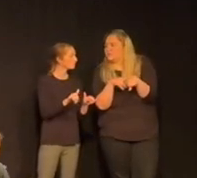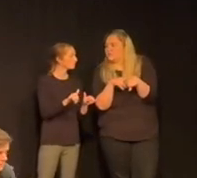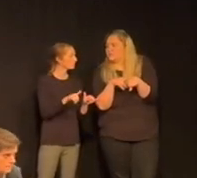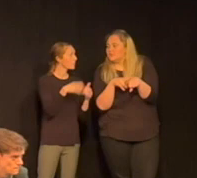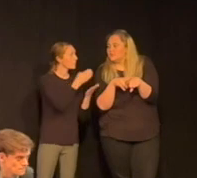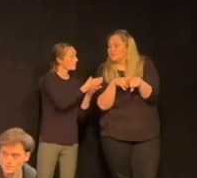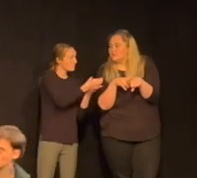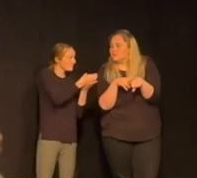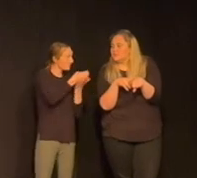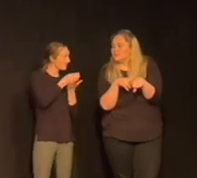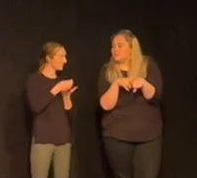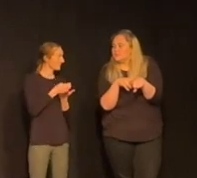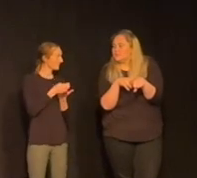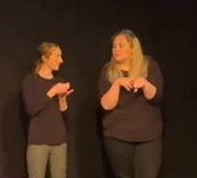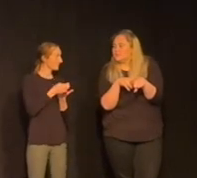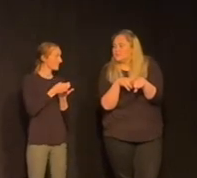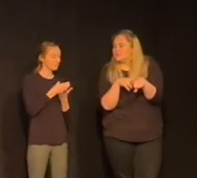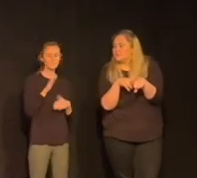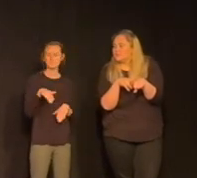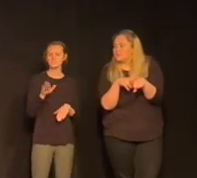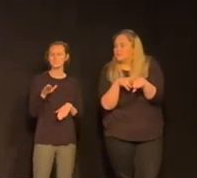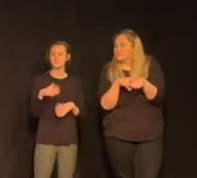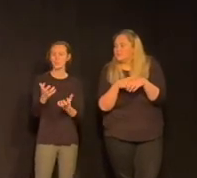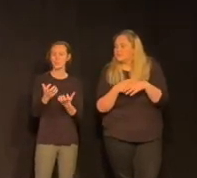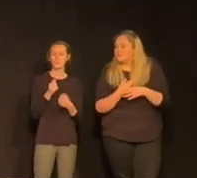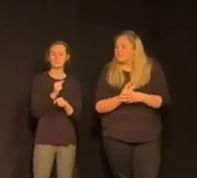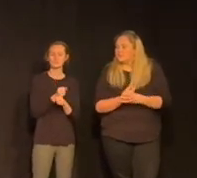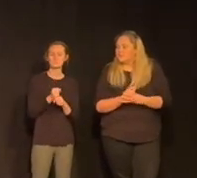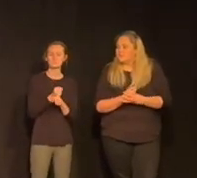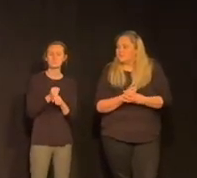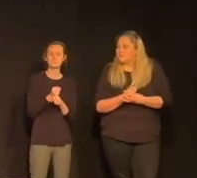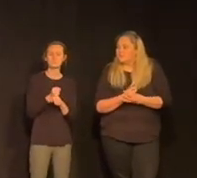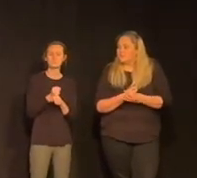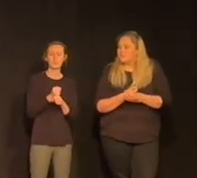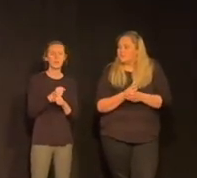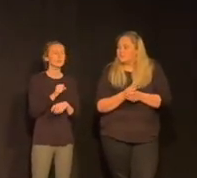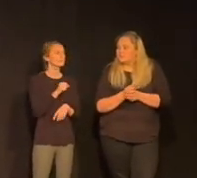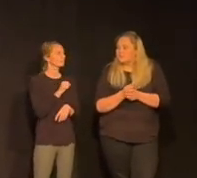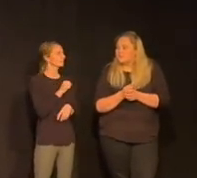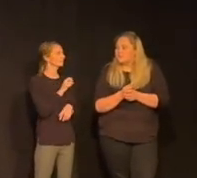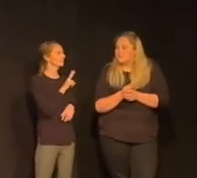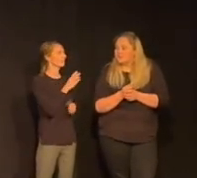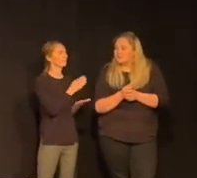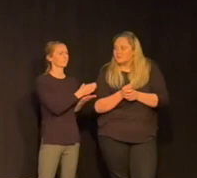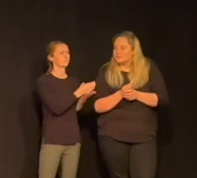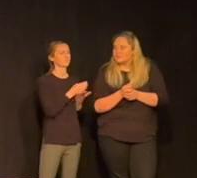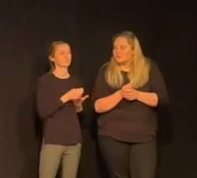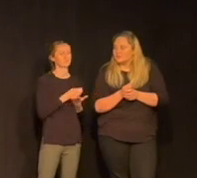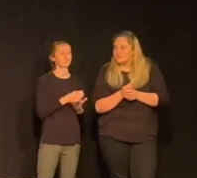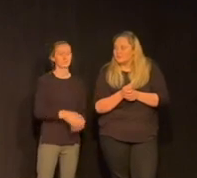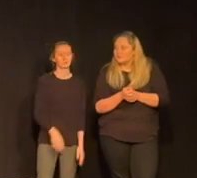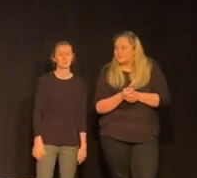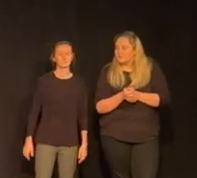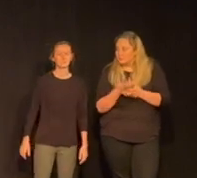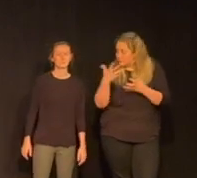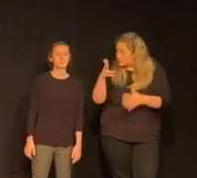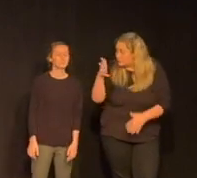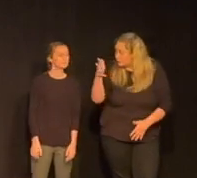cup? You want some coffee, honey? Yeah, bring two cups, Stan. Is that